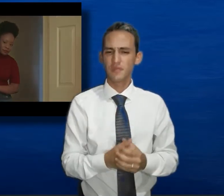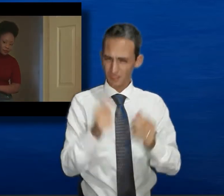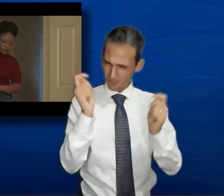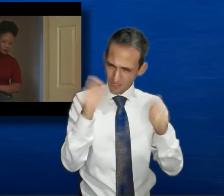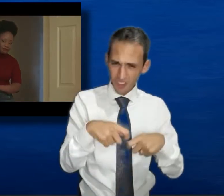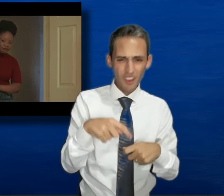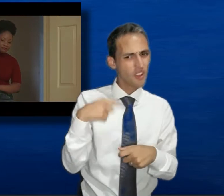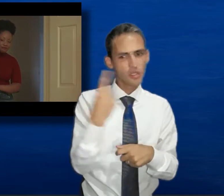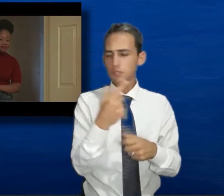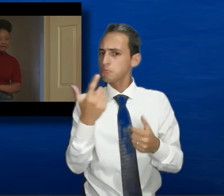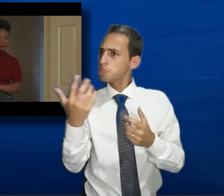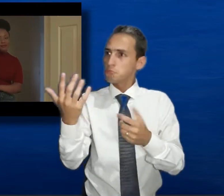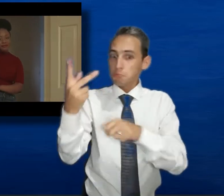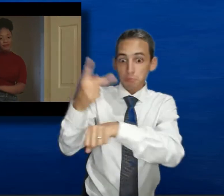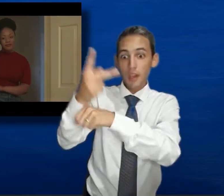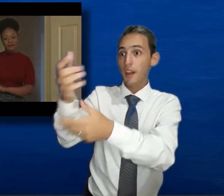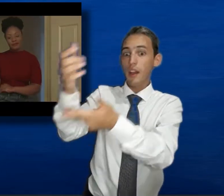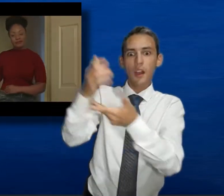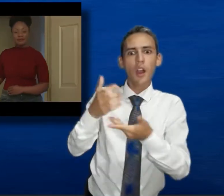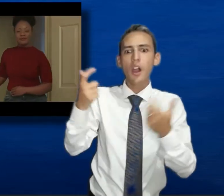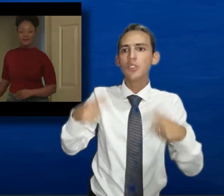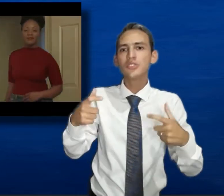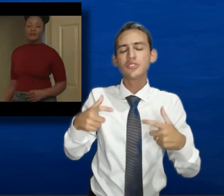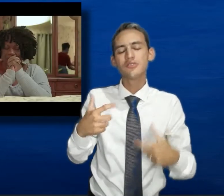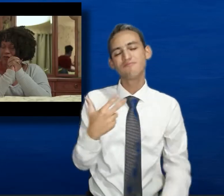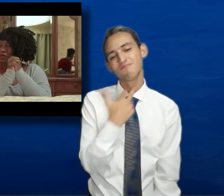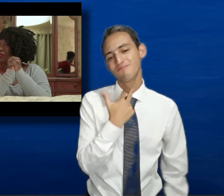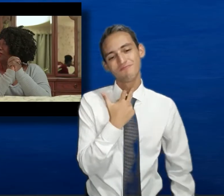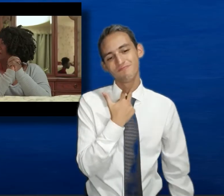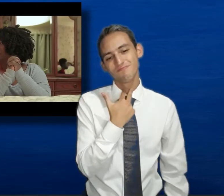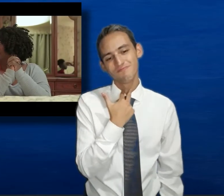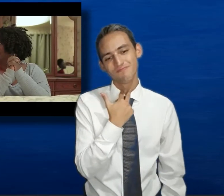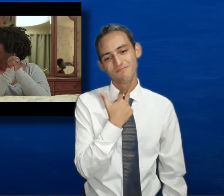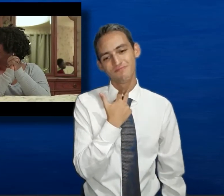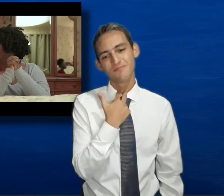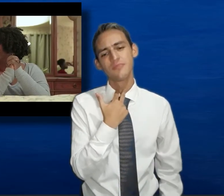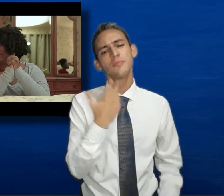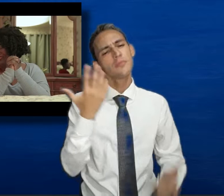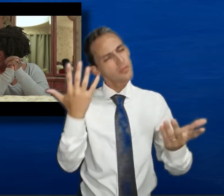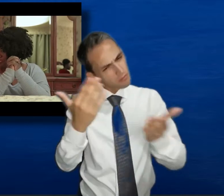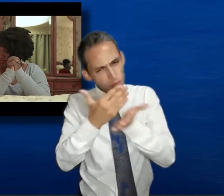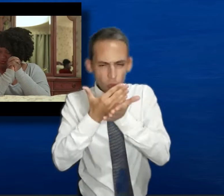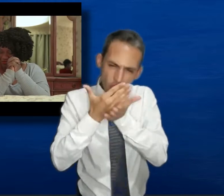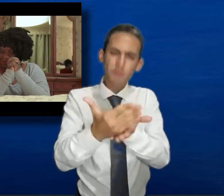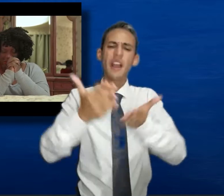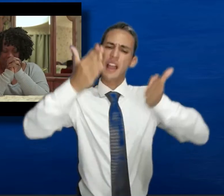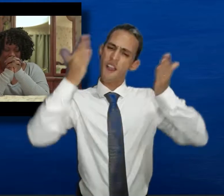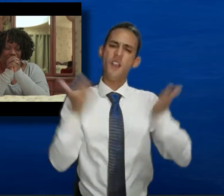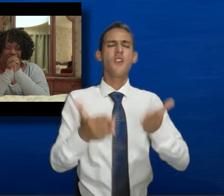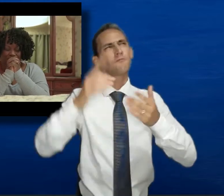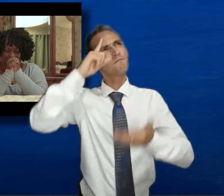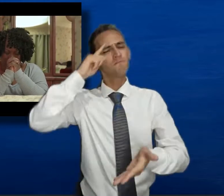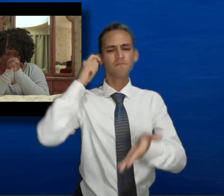think to earn a great reward if we